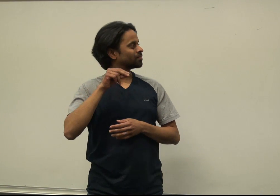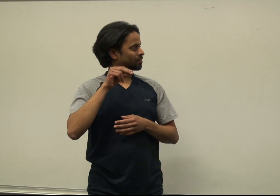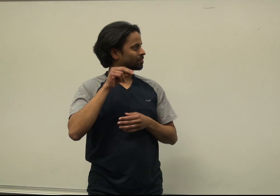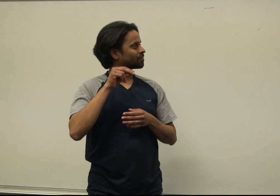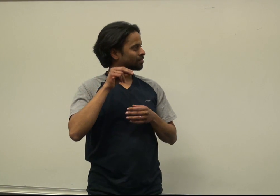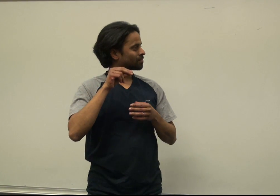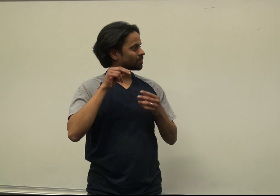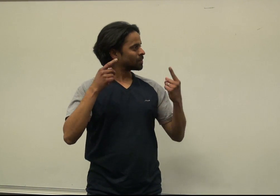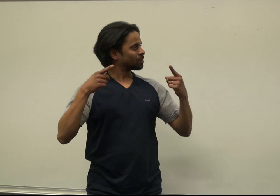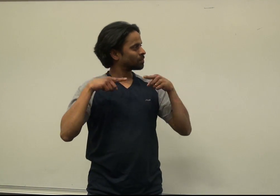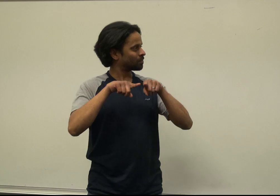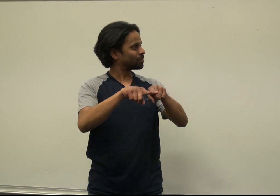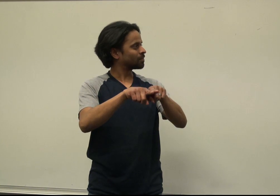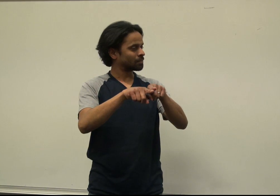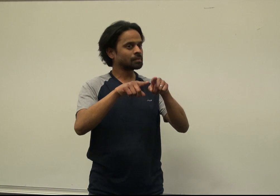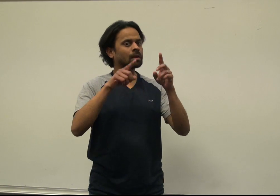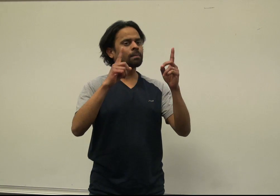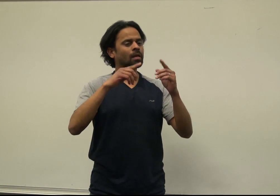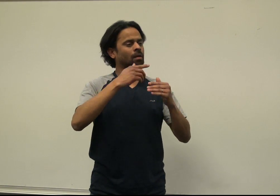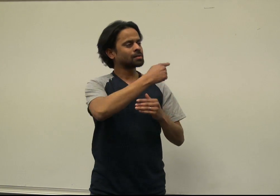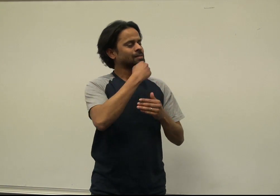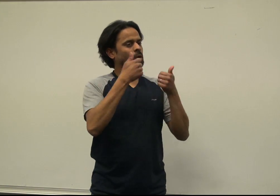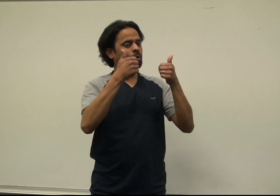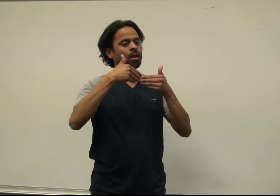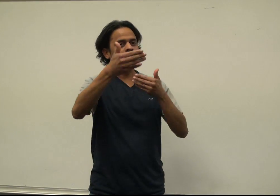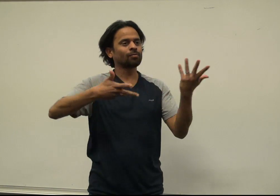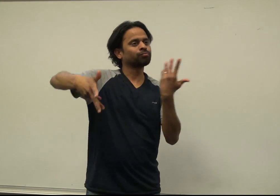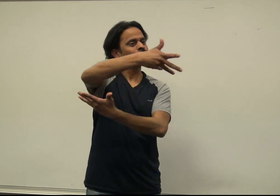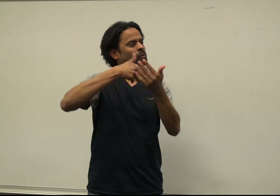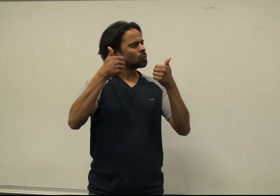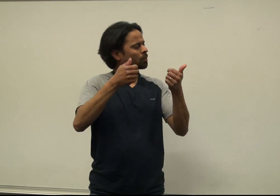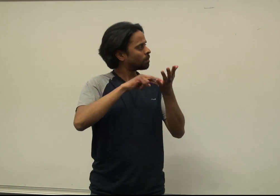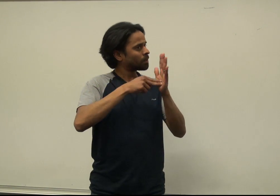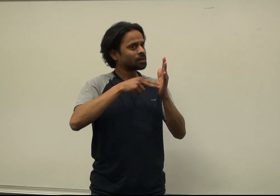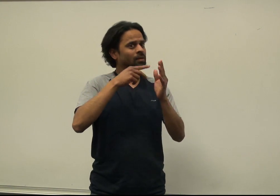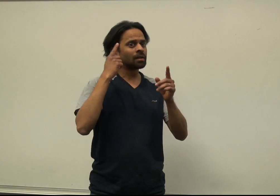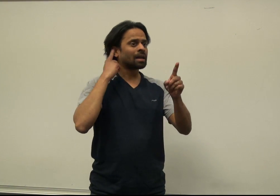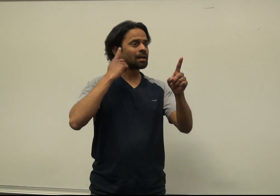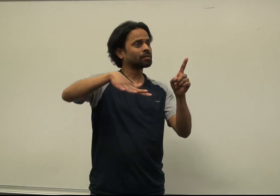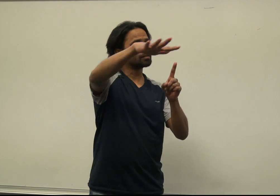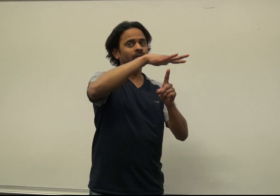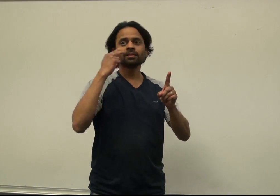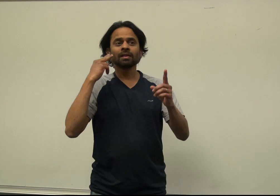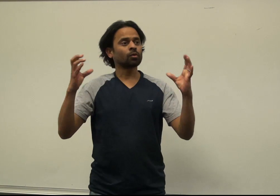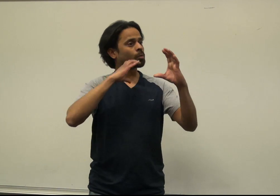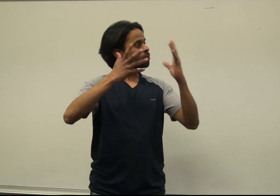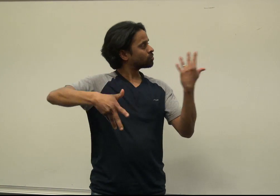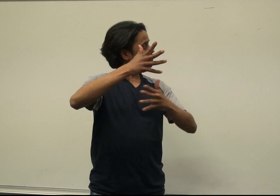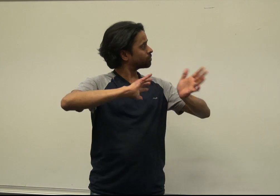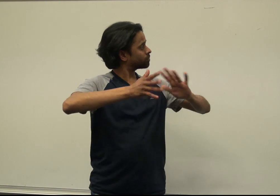So you talked about the project in Hong Kong and the co-enrolment program, the signed bilingual co-enrolment program, and you mentioned